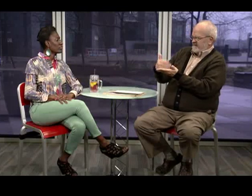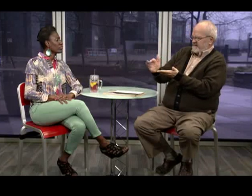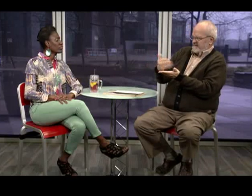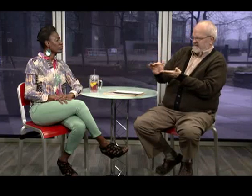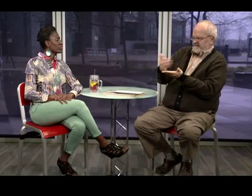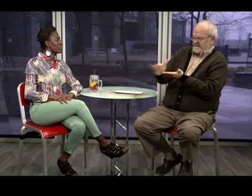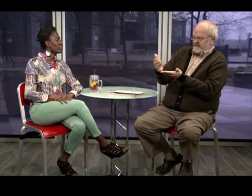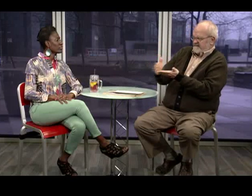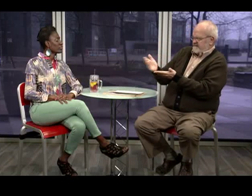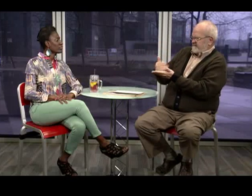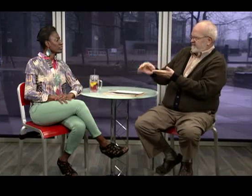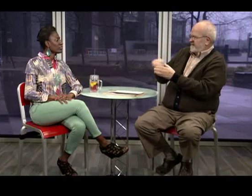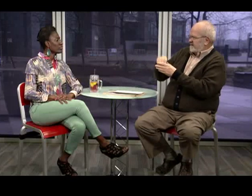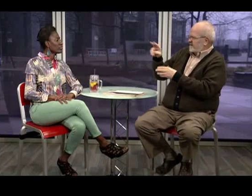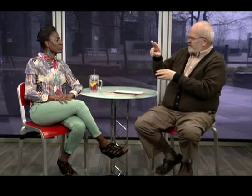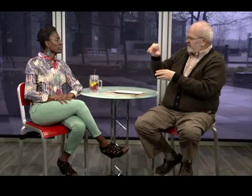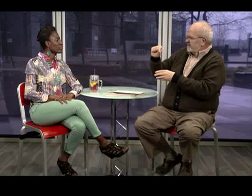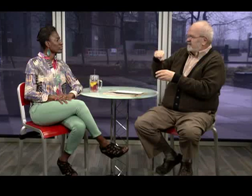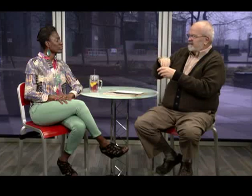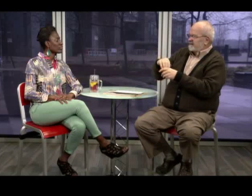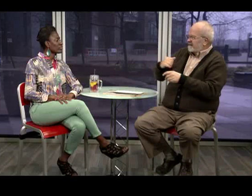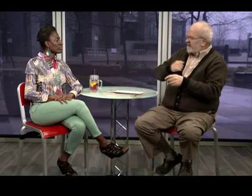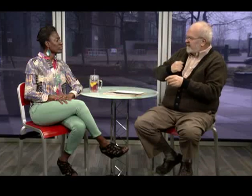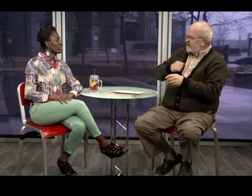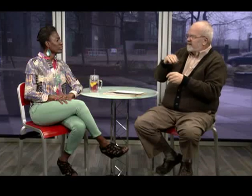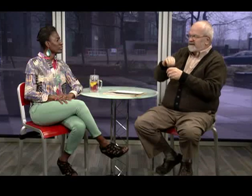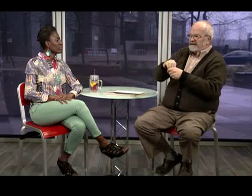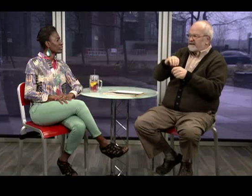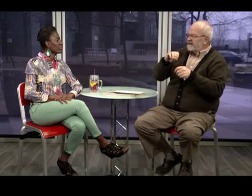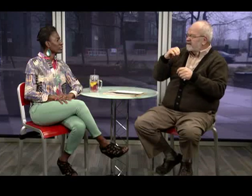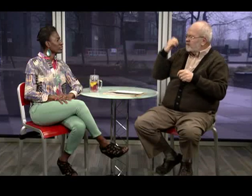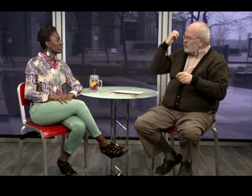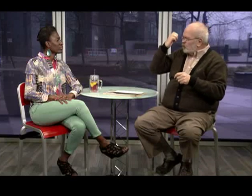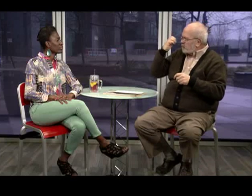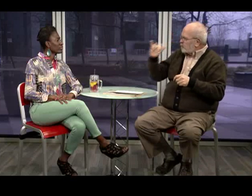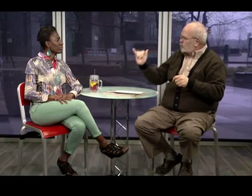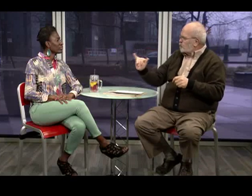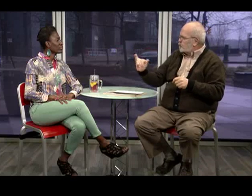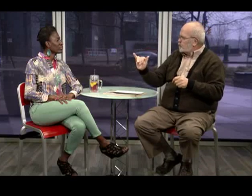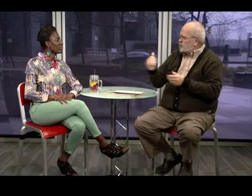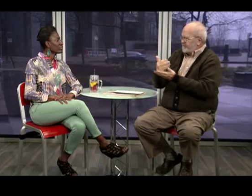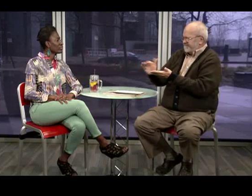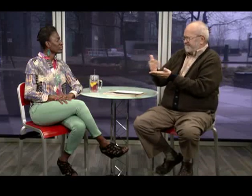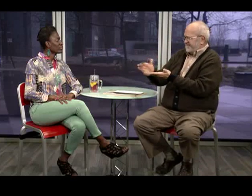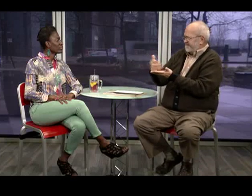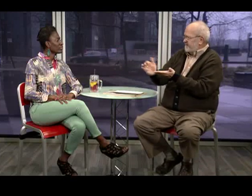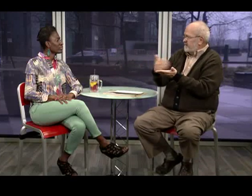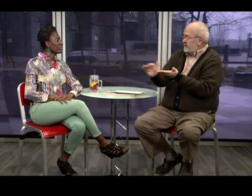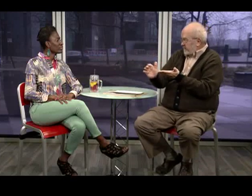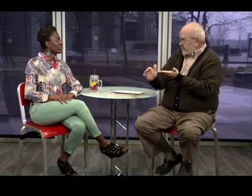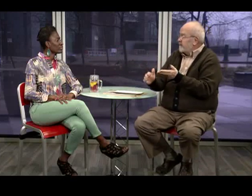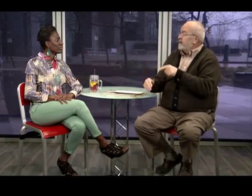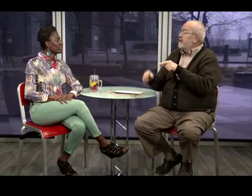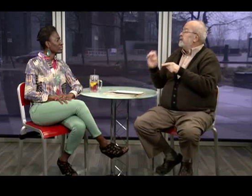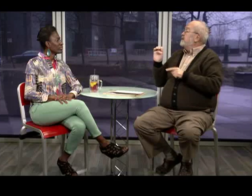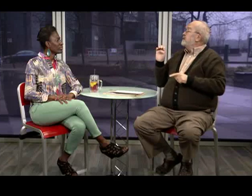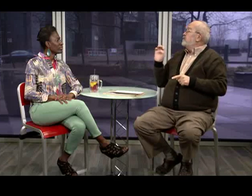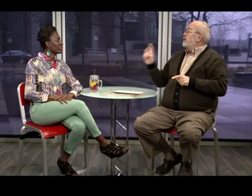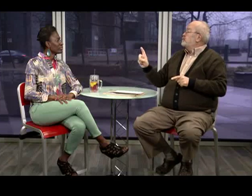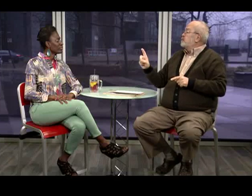So after that, many, many deaf teachers in the United States, in Canada, in Europe, were fired. They